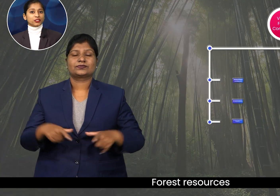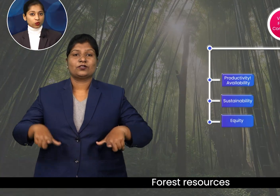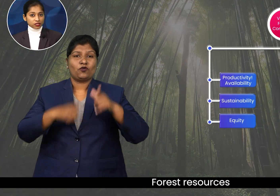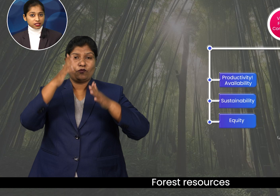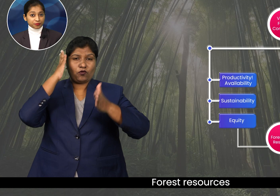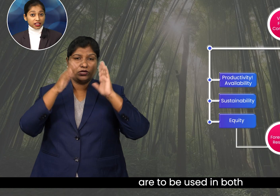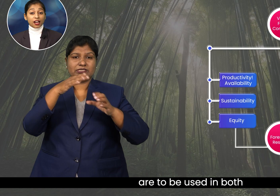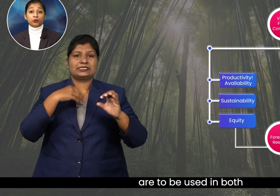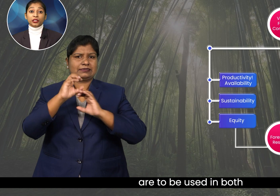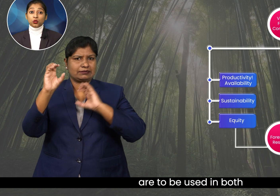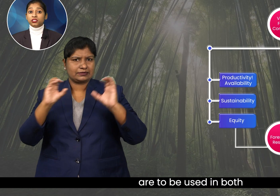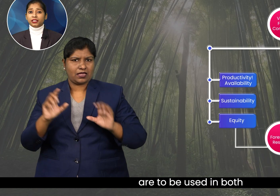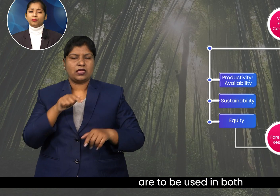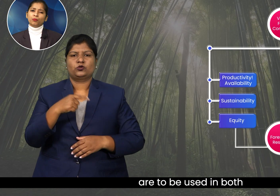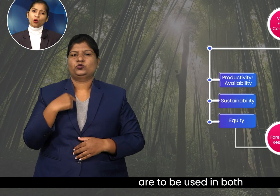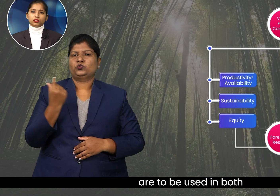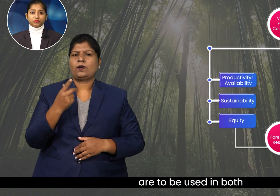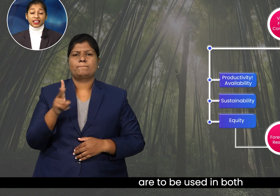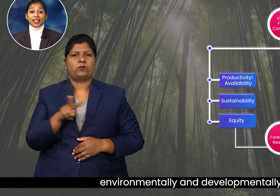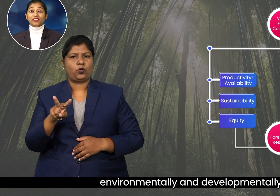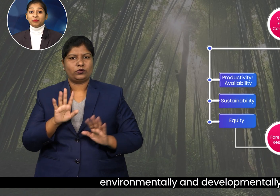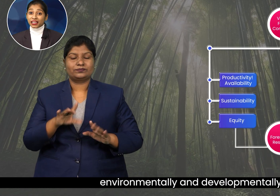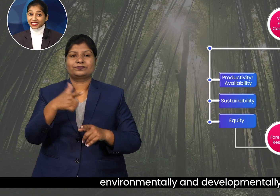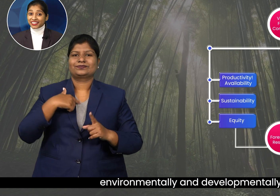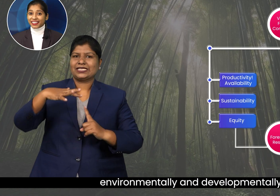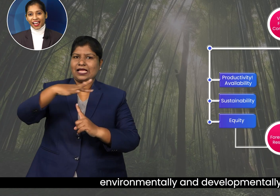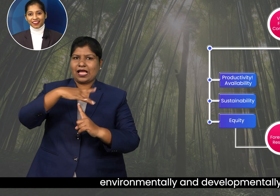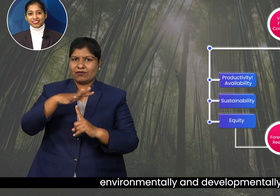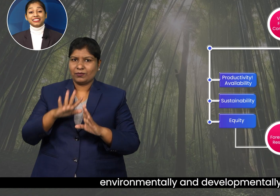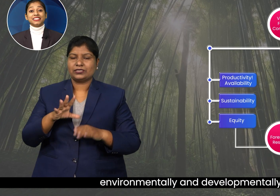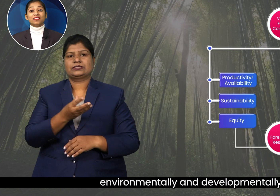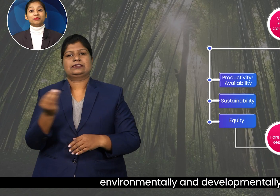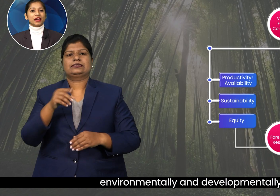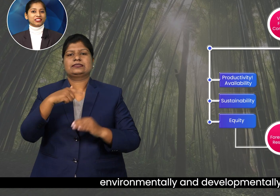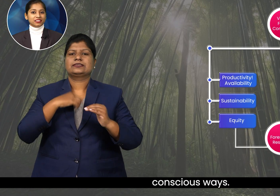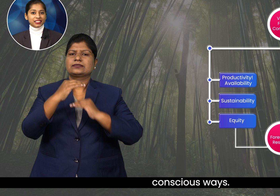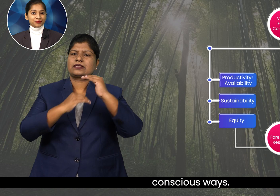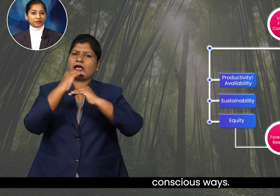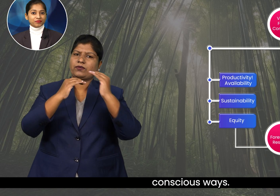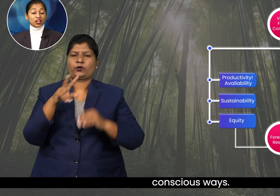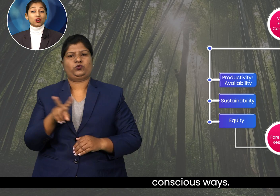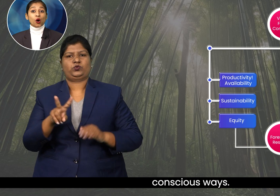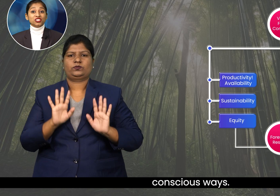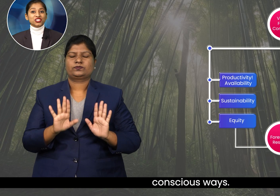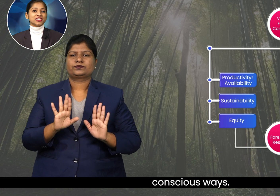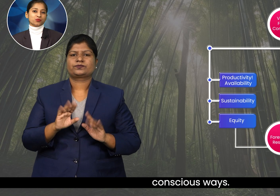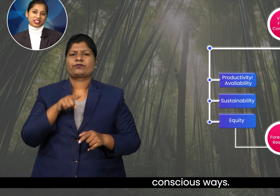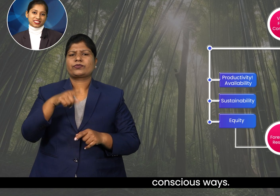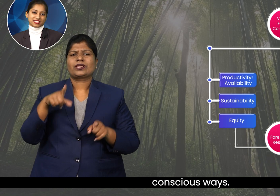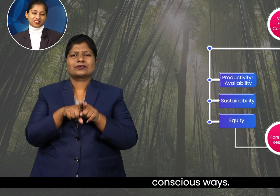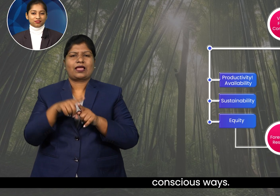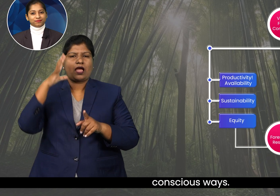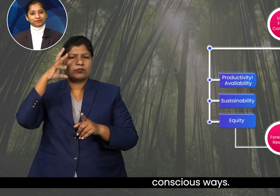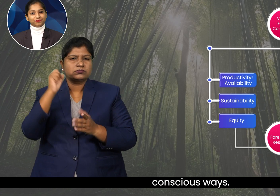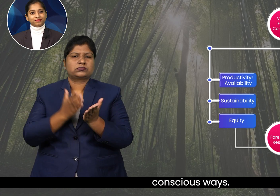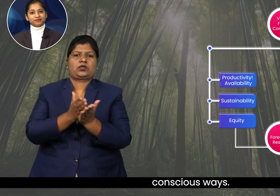Forest resources are to be used in both environmentally and developmentally conscious